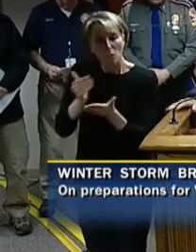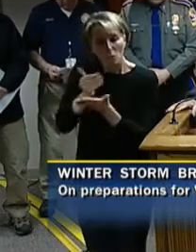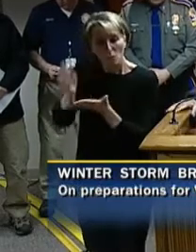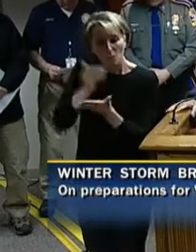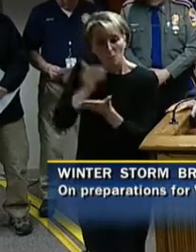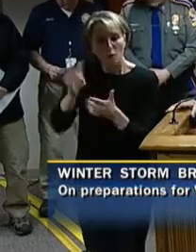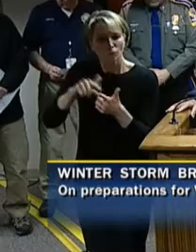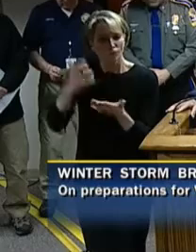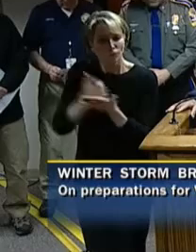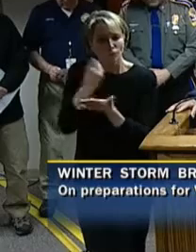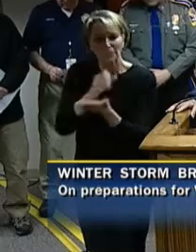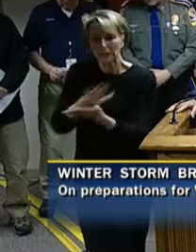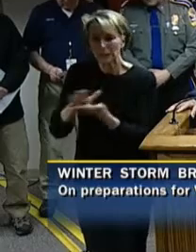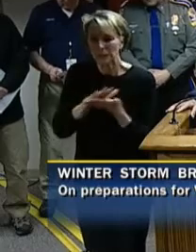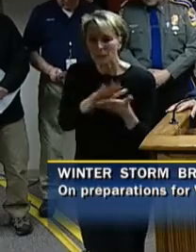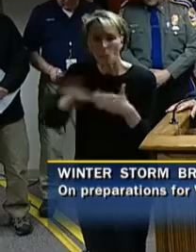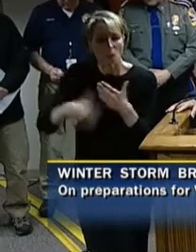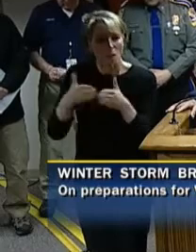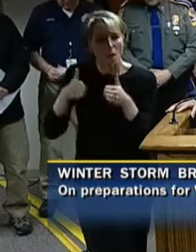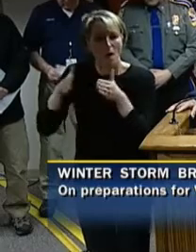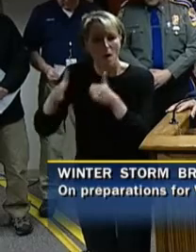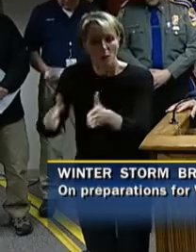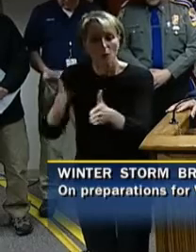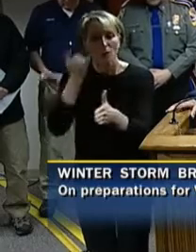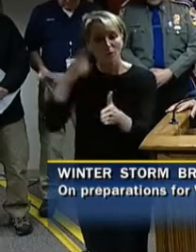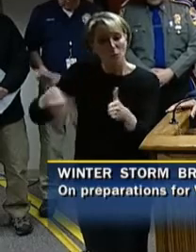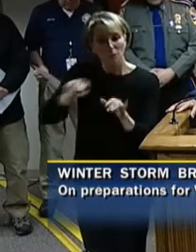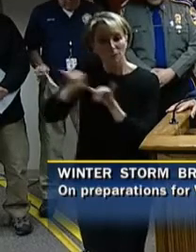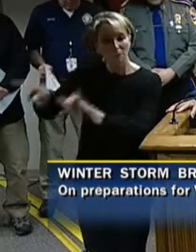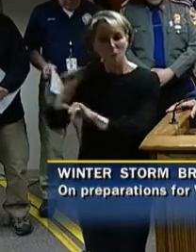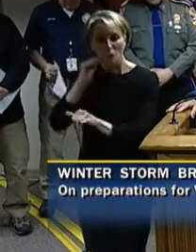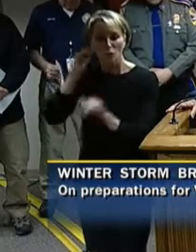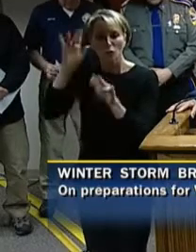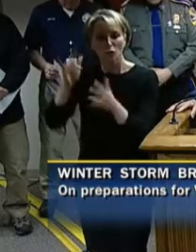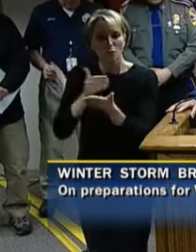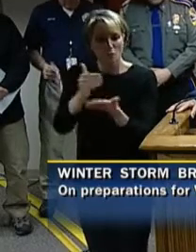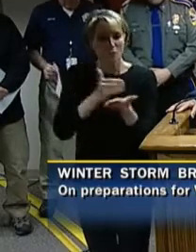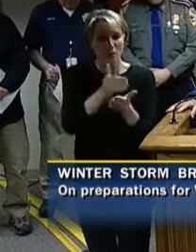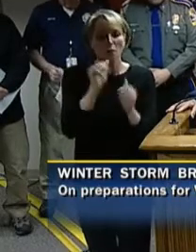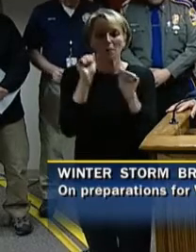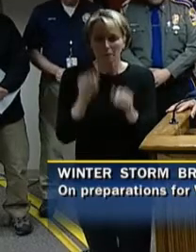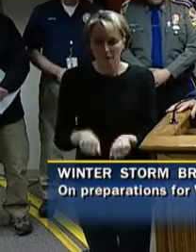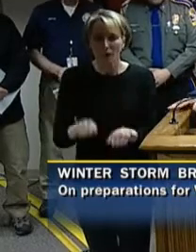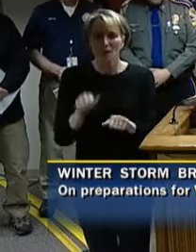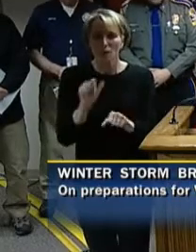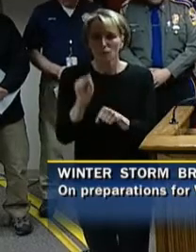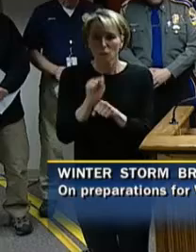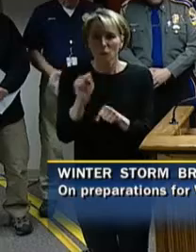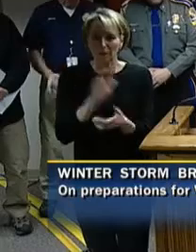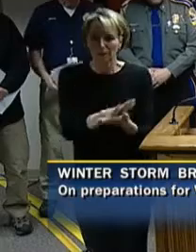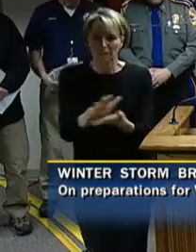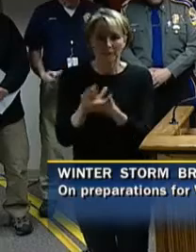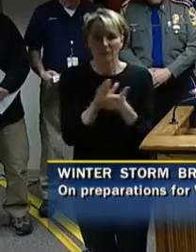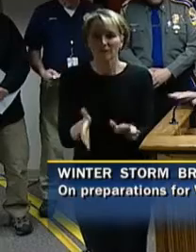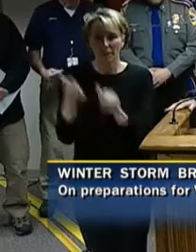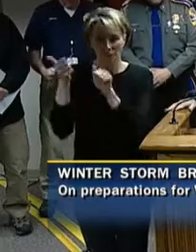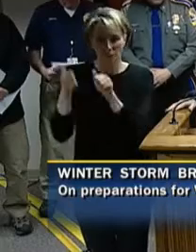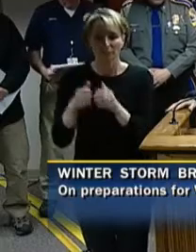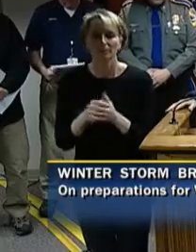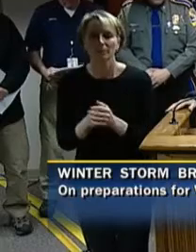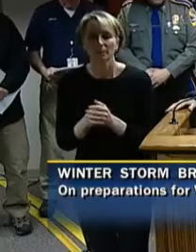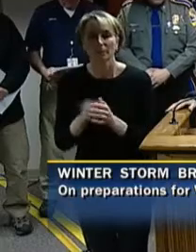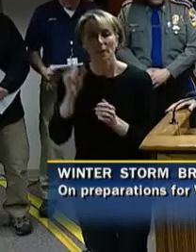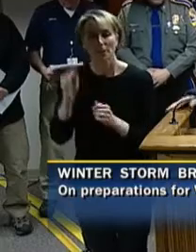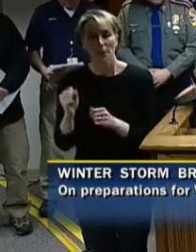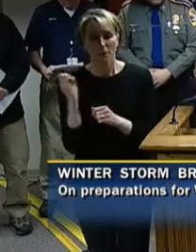be cumbersome in terms of that. We see flooding coming out of southeastern Connecticut. Again, if you could stay back,